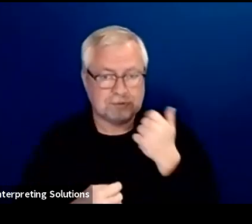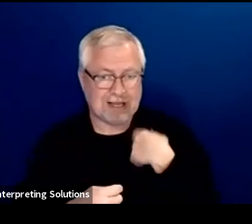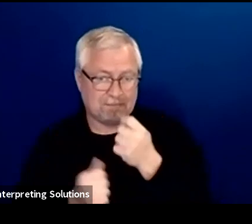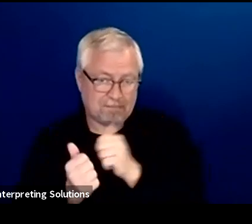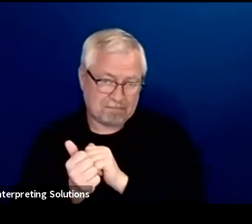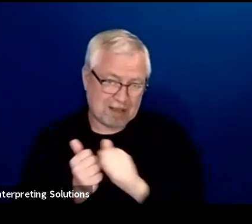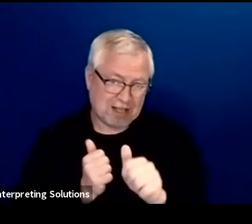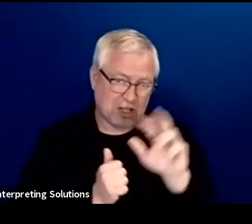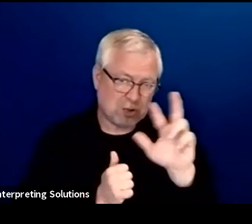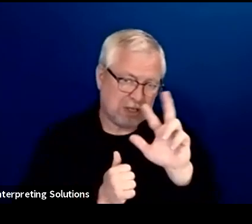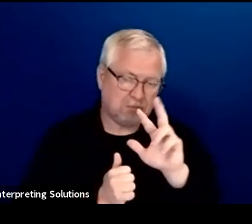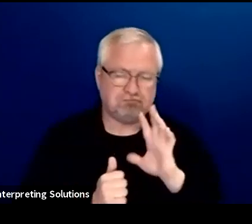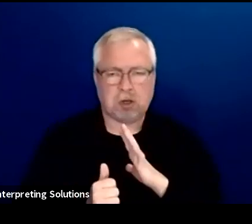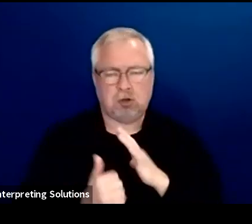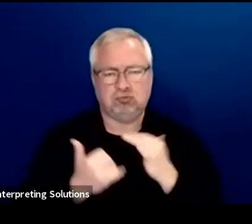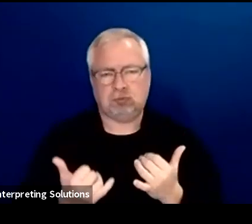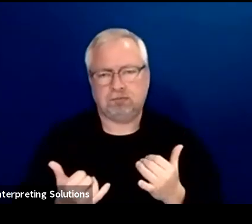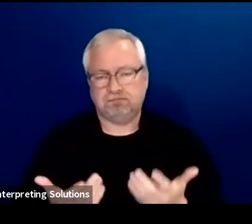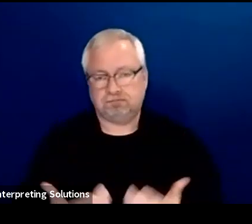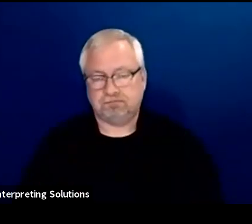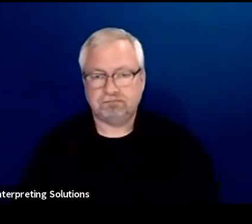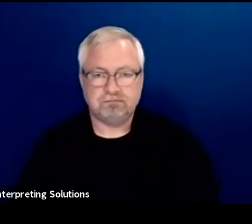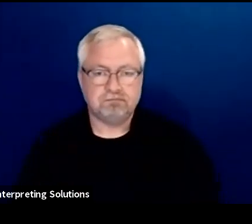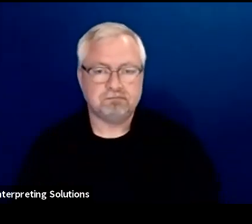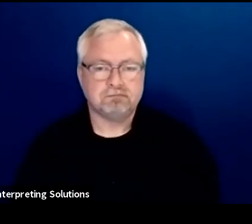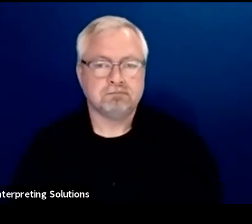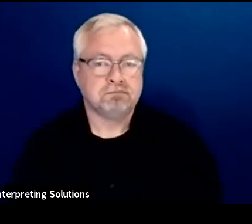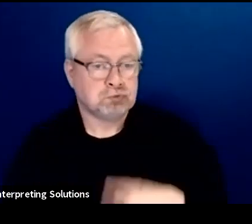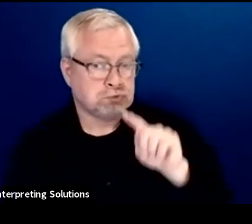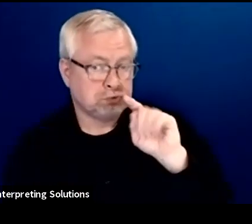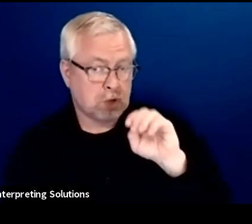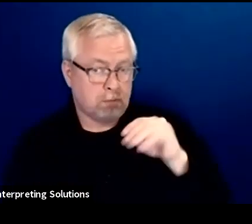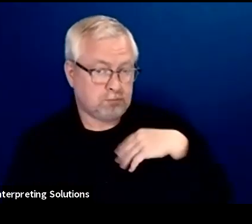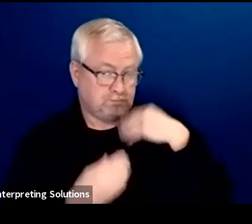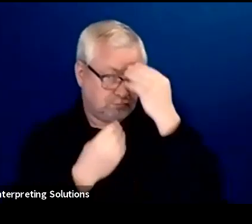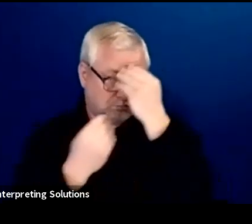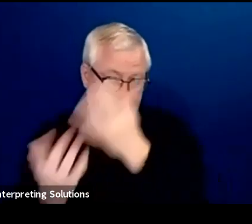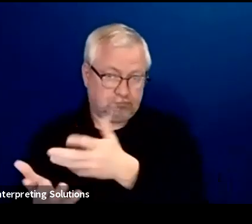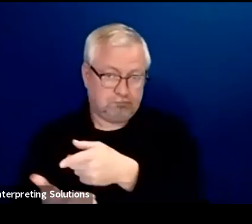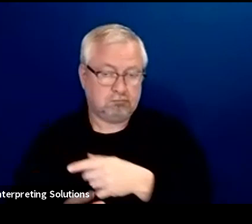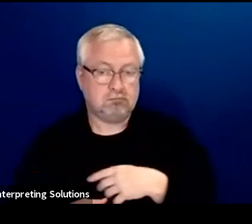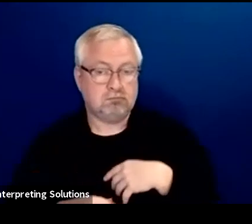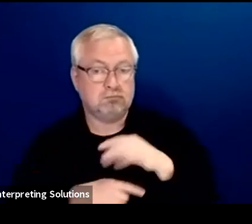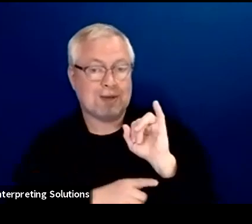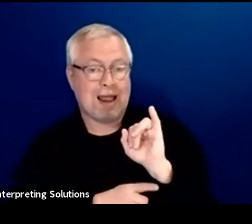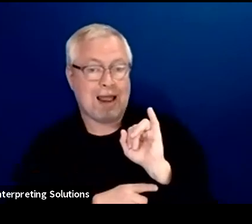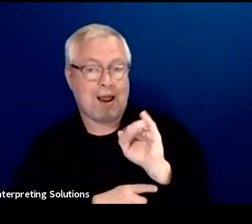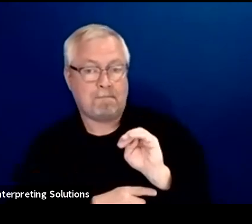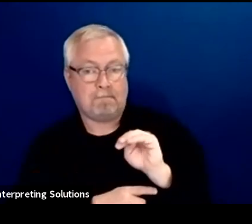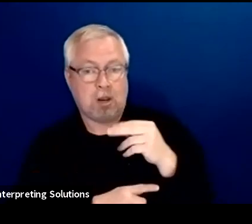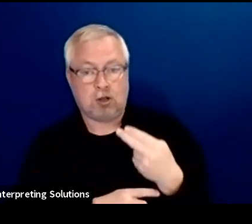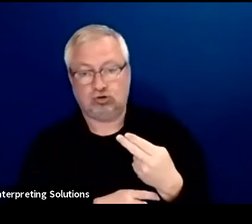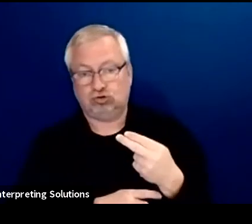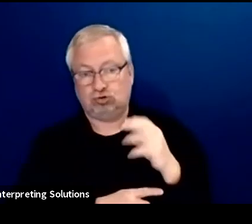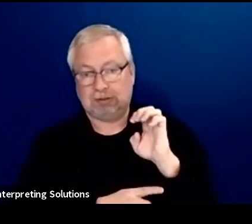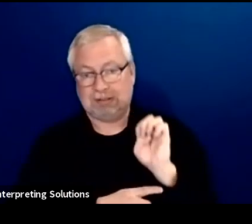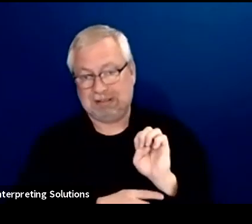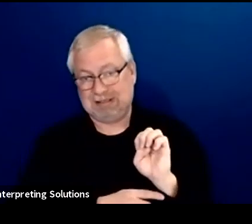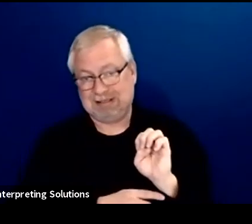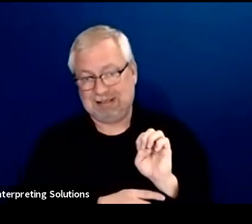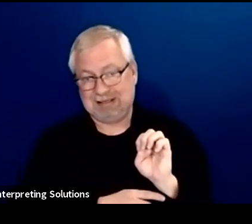that the Washington, the IMHE model was not even out or complete for Minnesota when we were making decisions. So if people